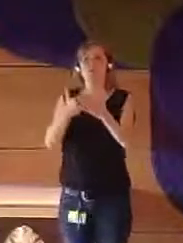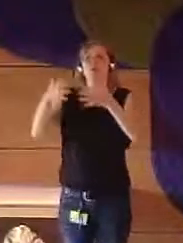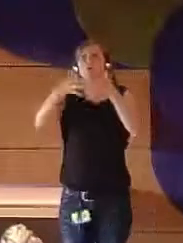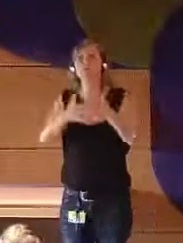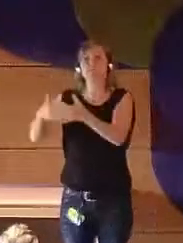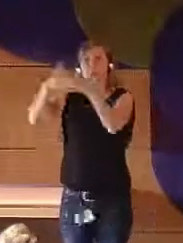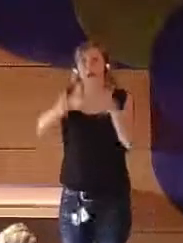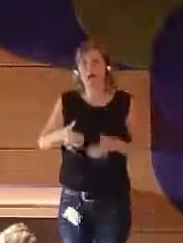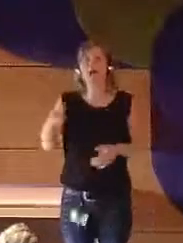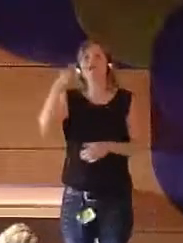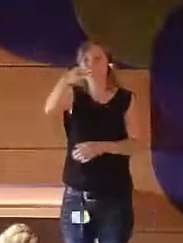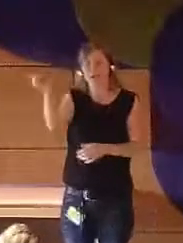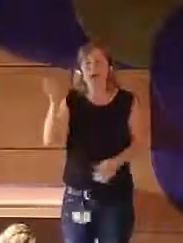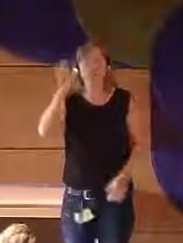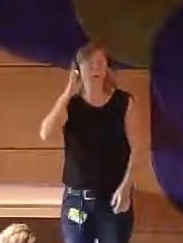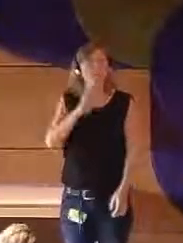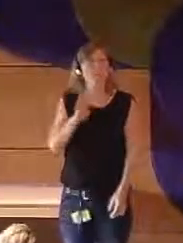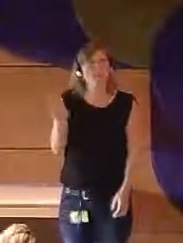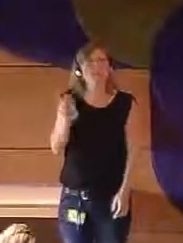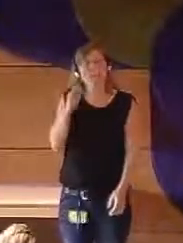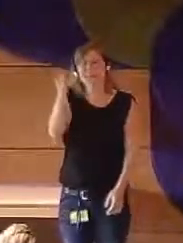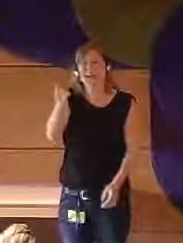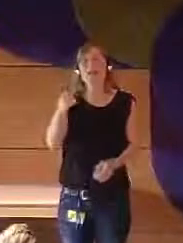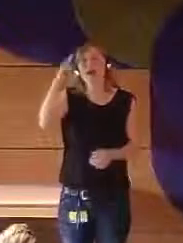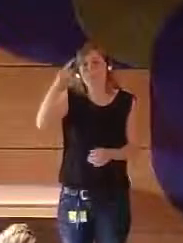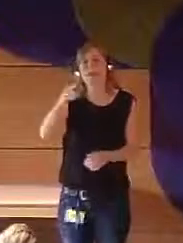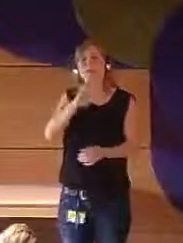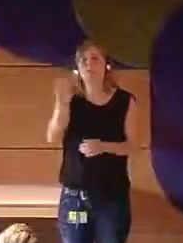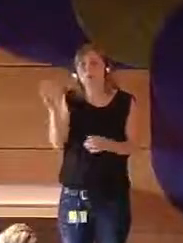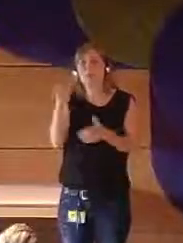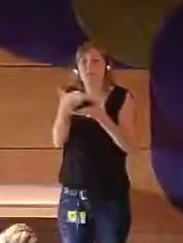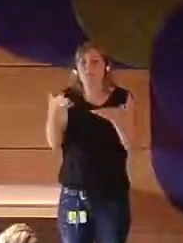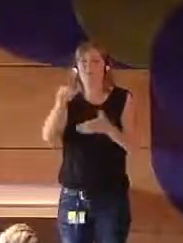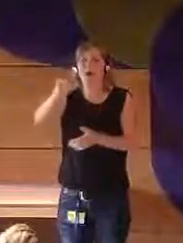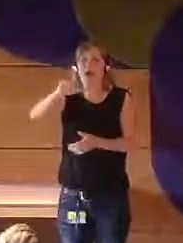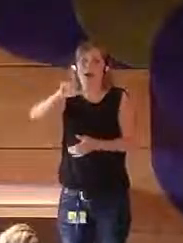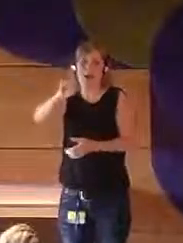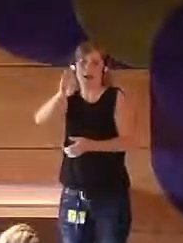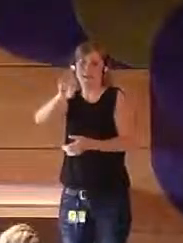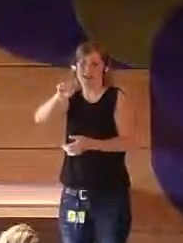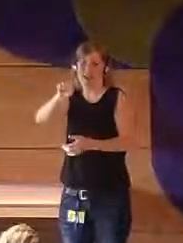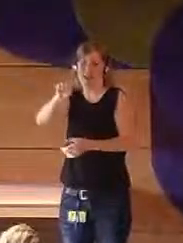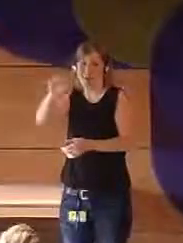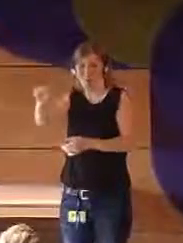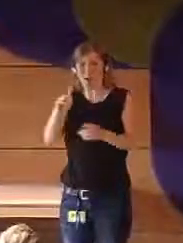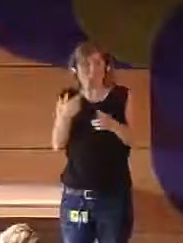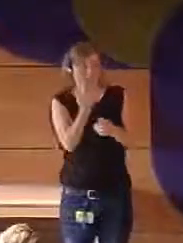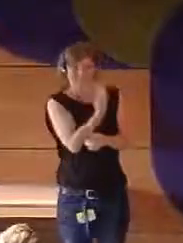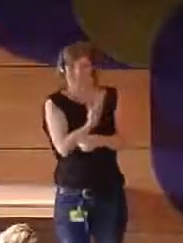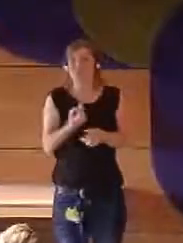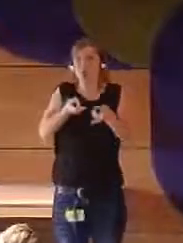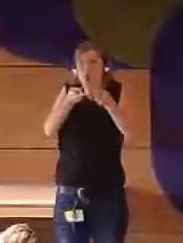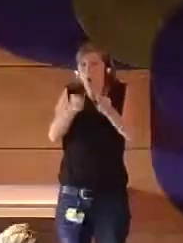the original Birmingham, it's in the UK. So Birmingham has a population of 1 million. The conurbation is